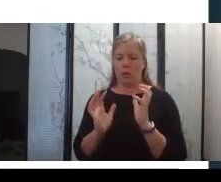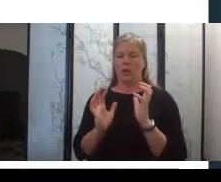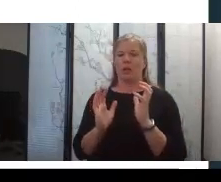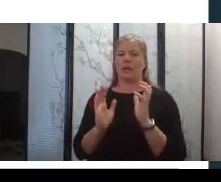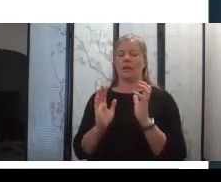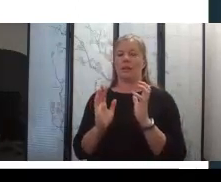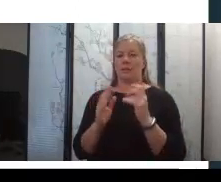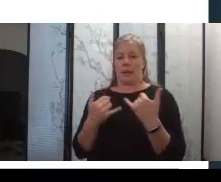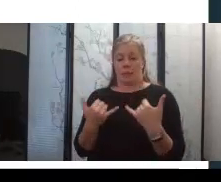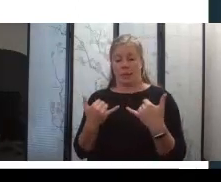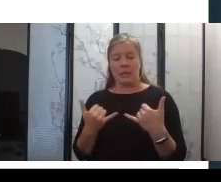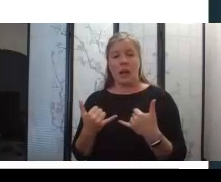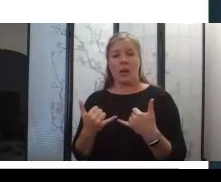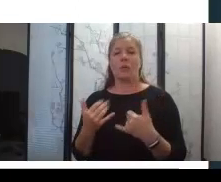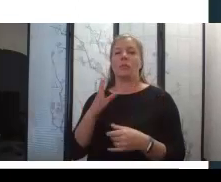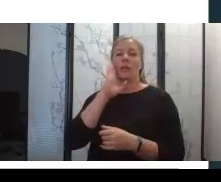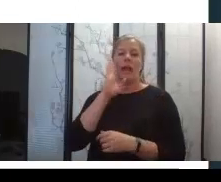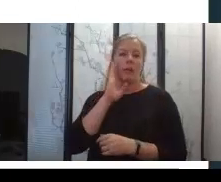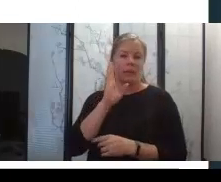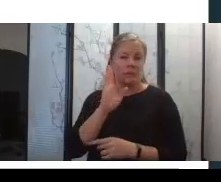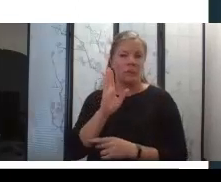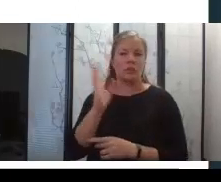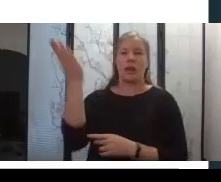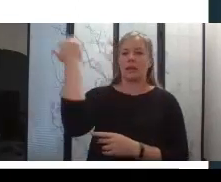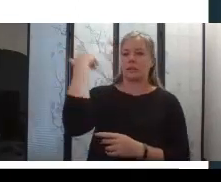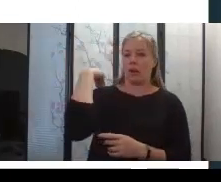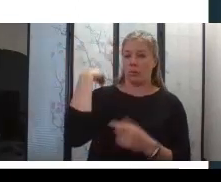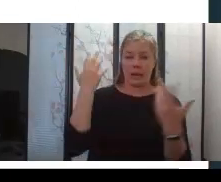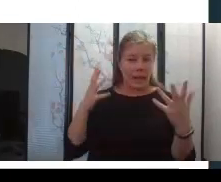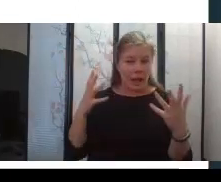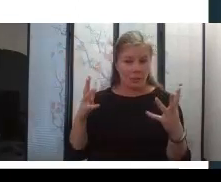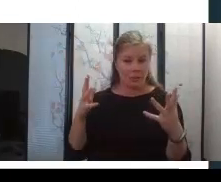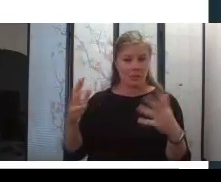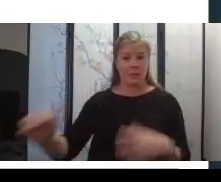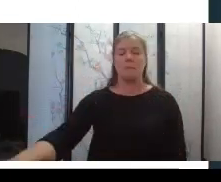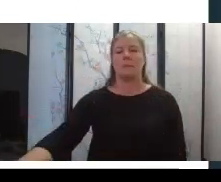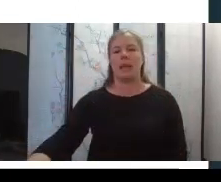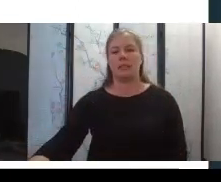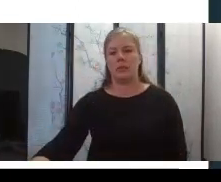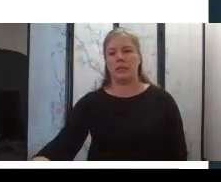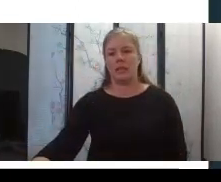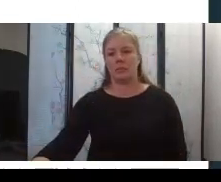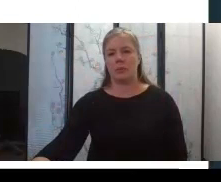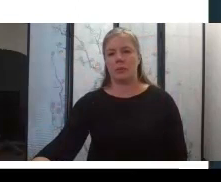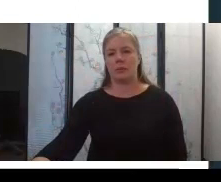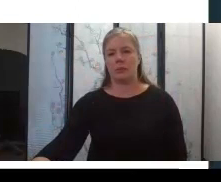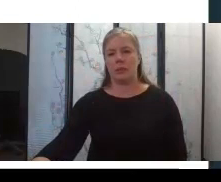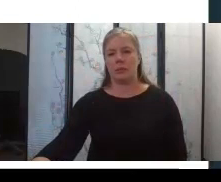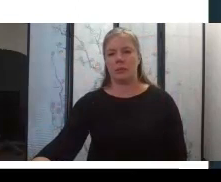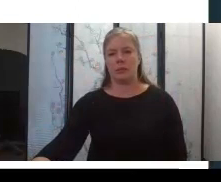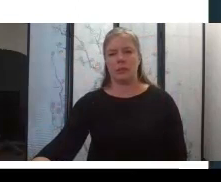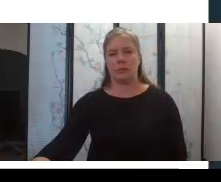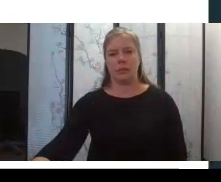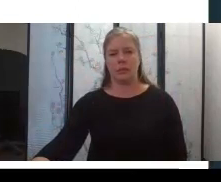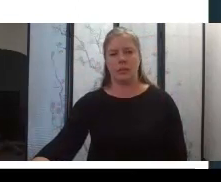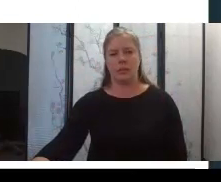to, is it happening now? Will it happen in the future? Has it already happened? Okay, so an example, let me make